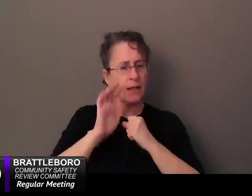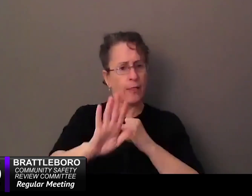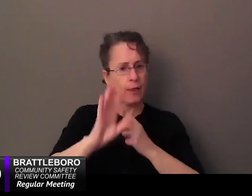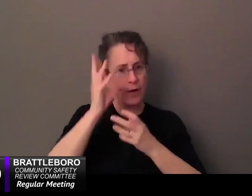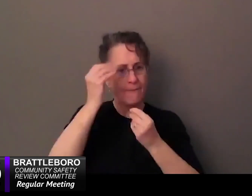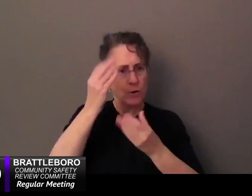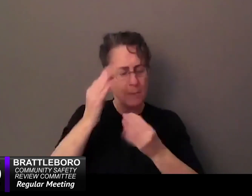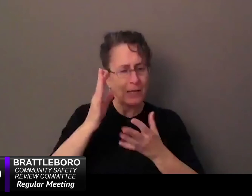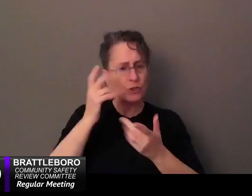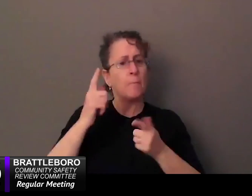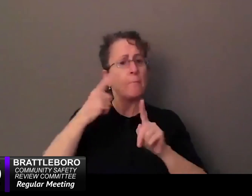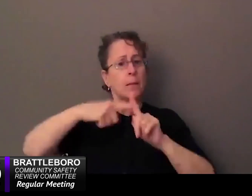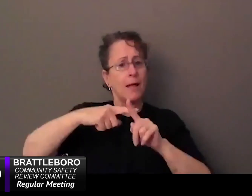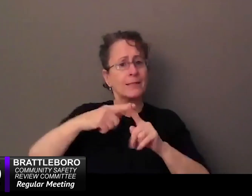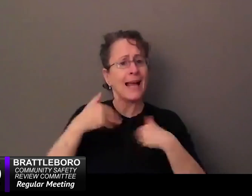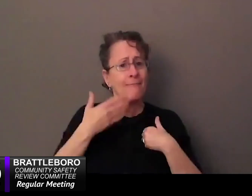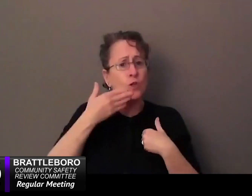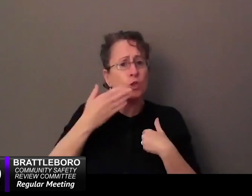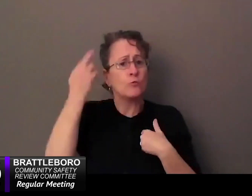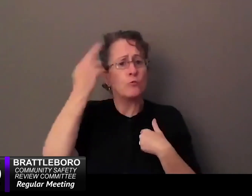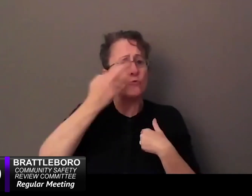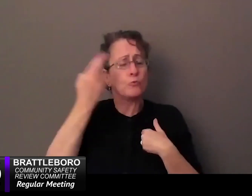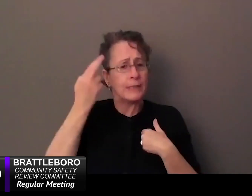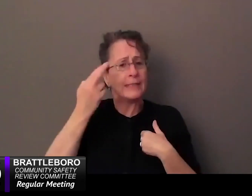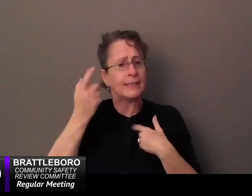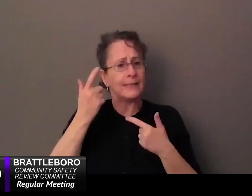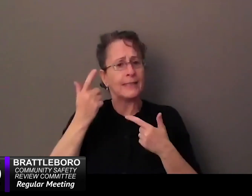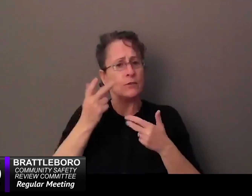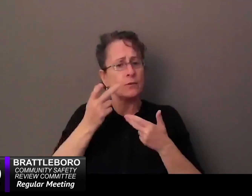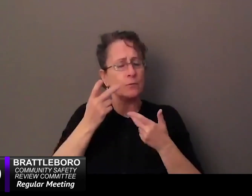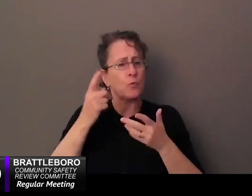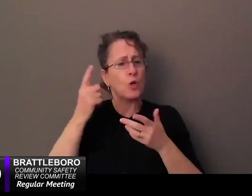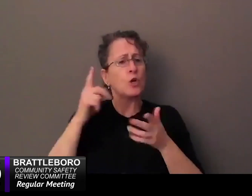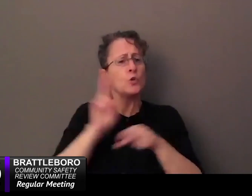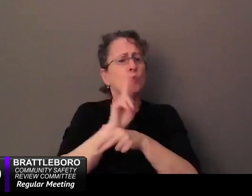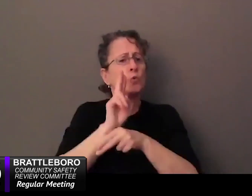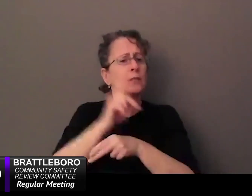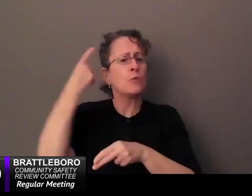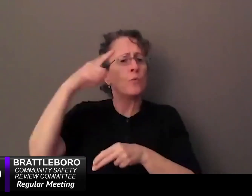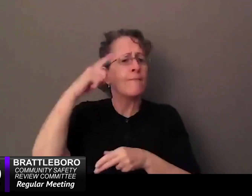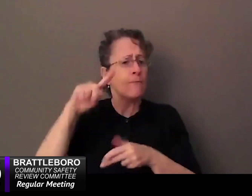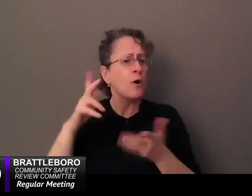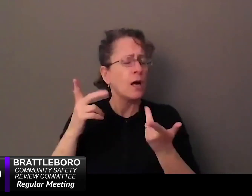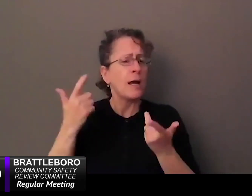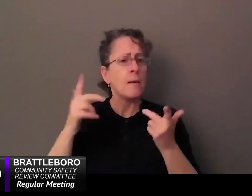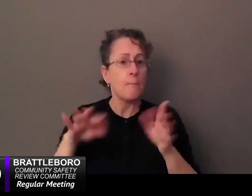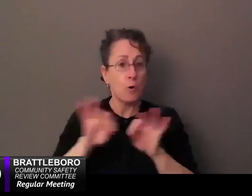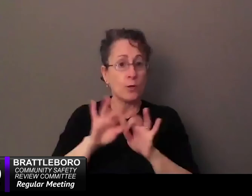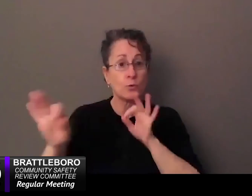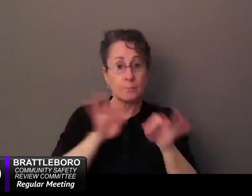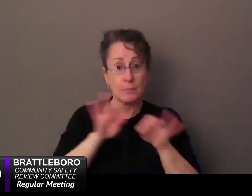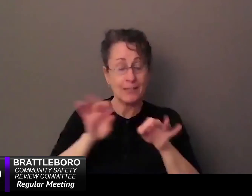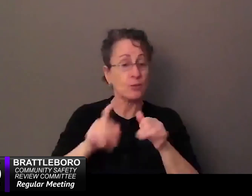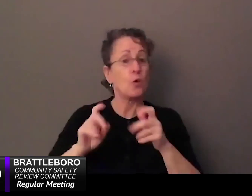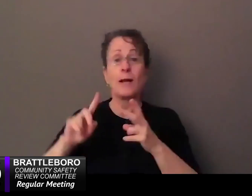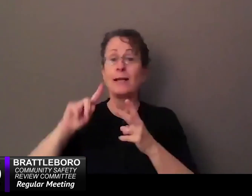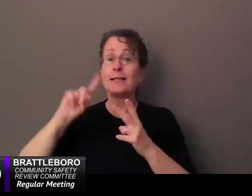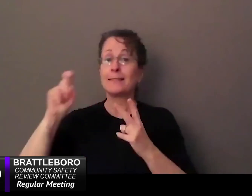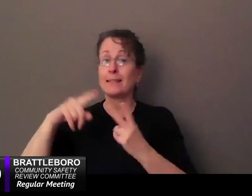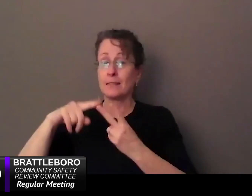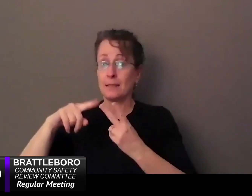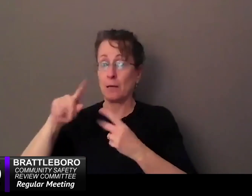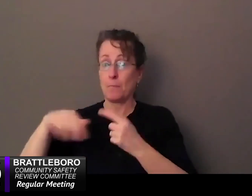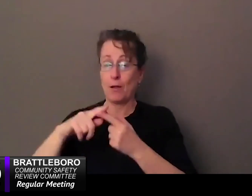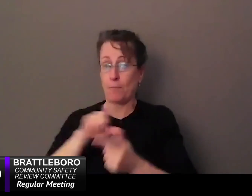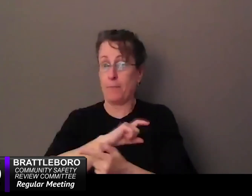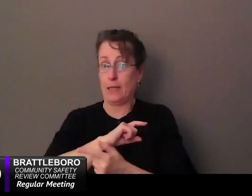I'm going to answer your second question first, and then your first question second, if that's okay with you. So your second question was about police involvement,